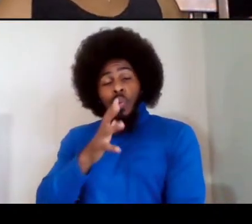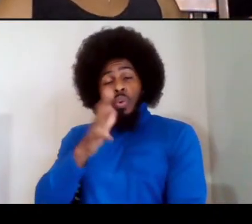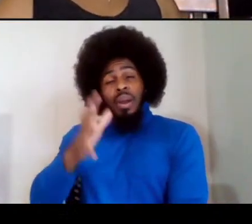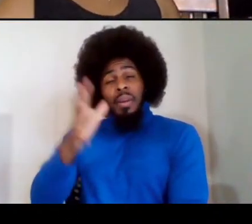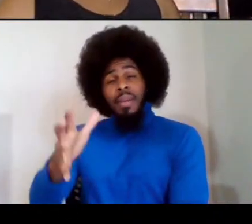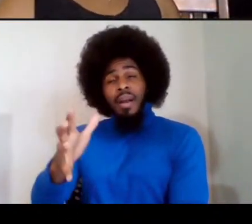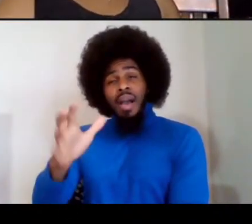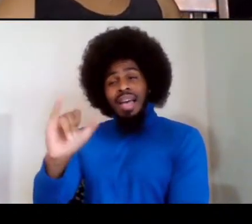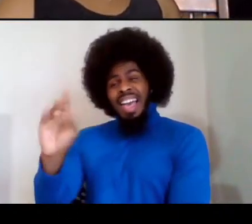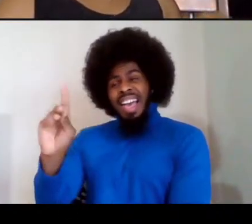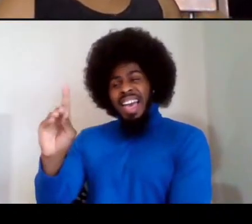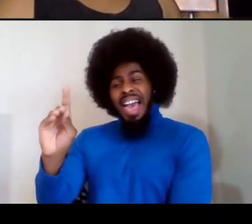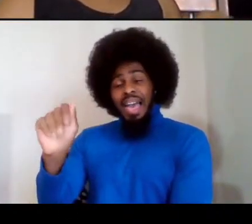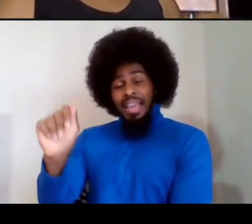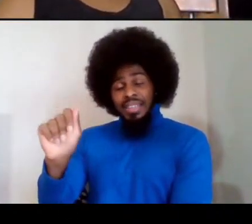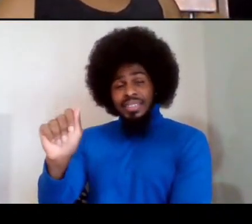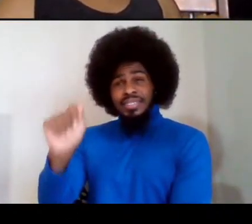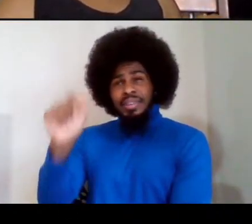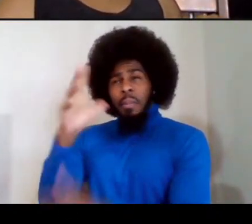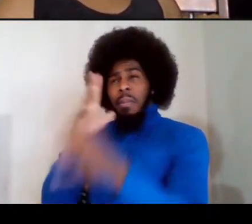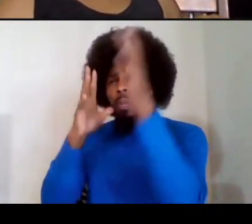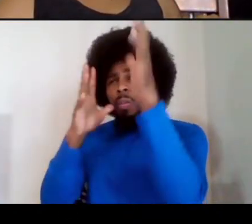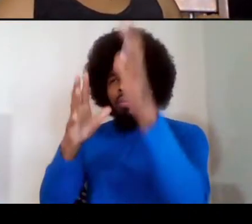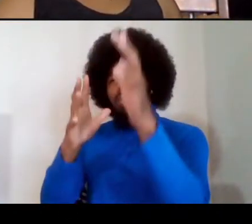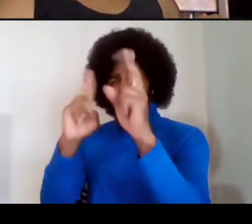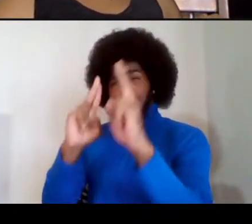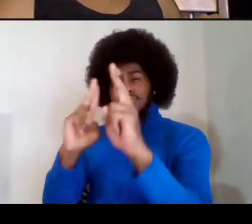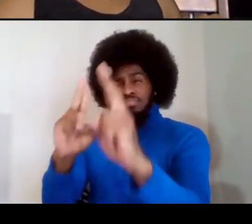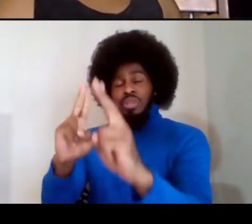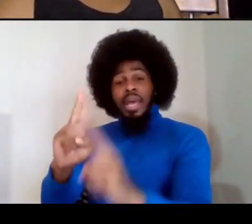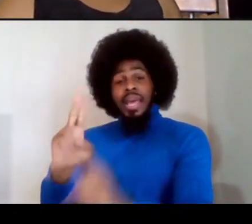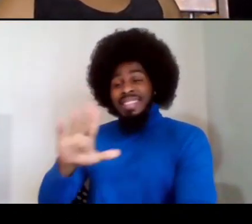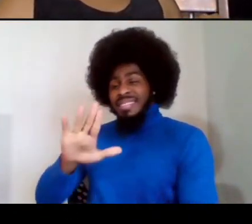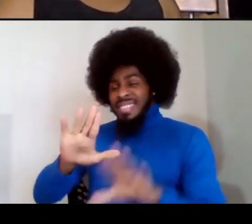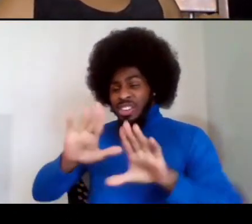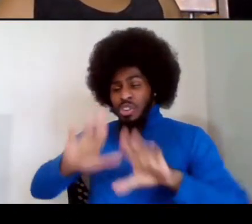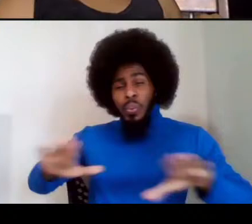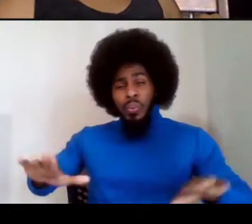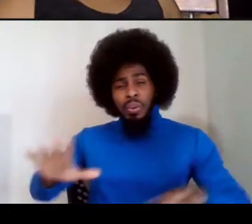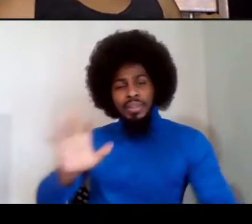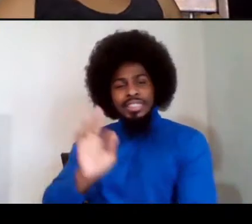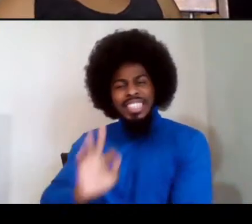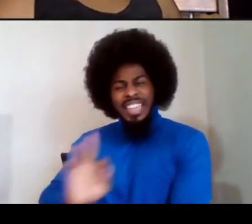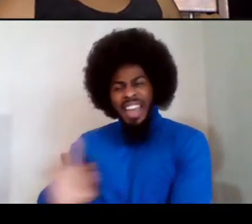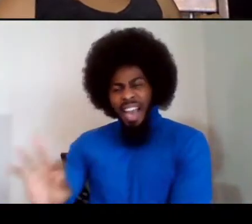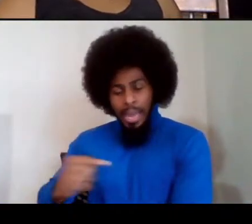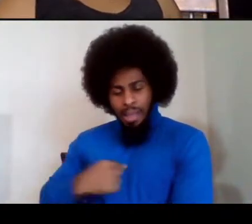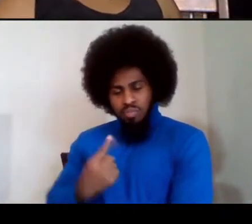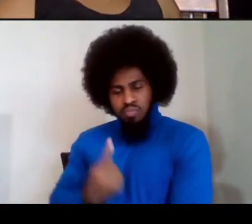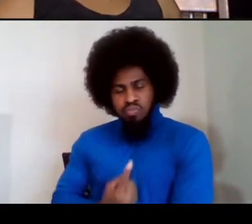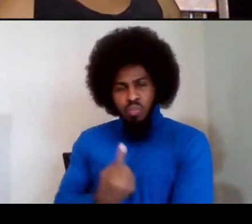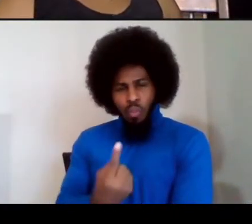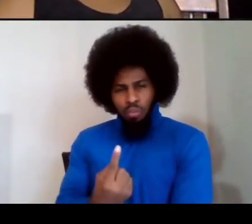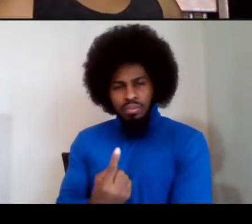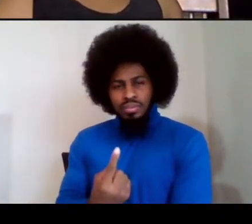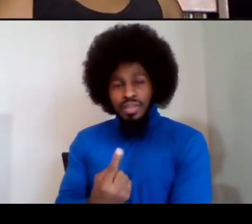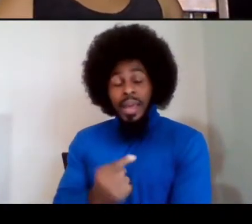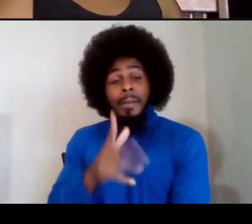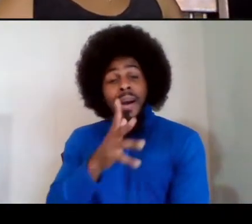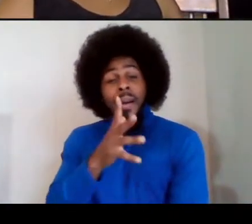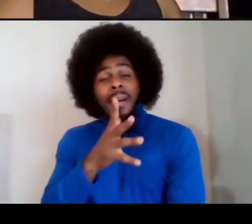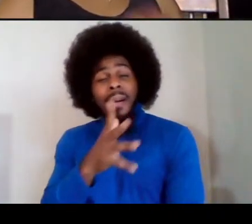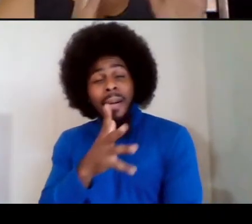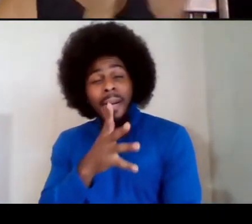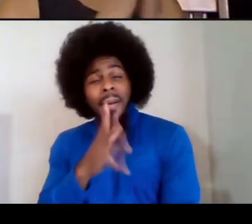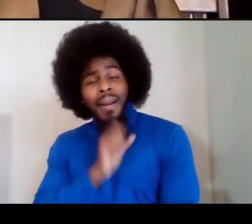Goldson and Ruby Chapman, and one of nine children by Theophilus and my 95-year-old mother, Pearline Warren,